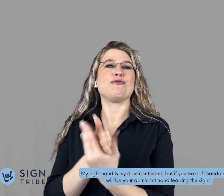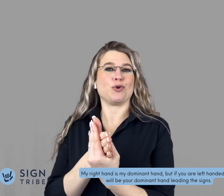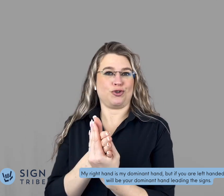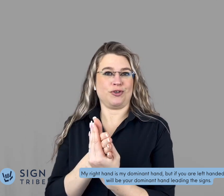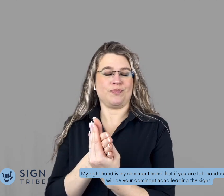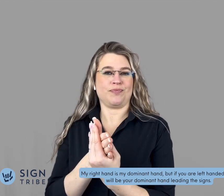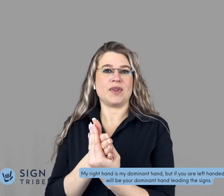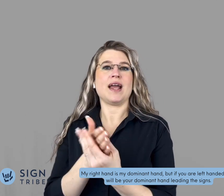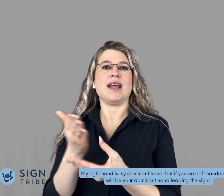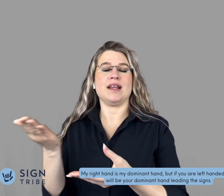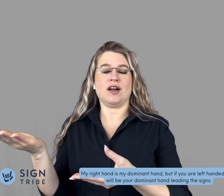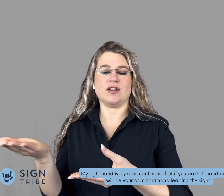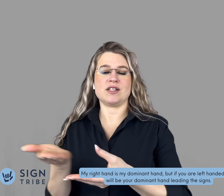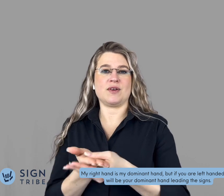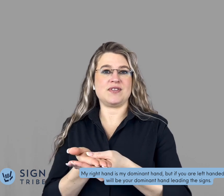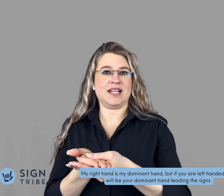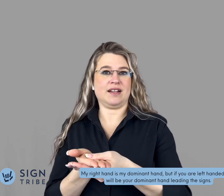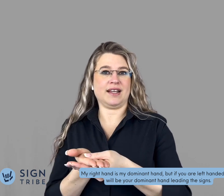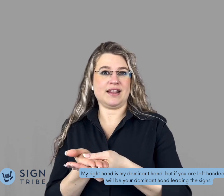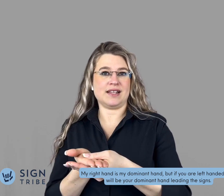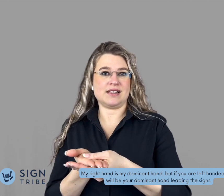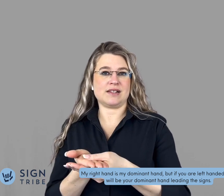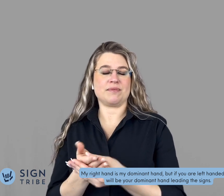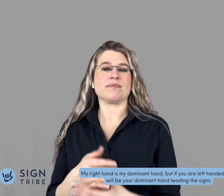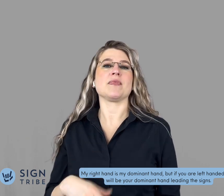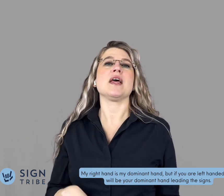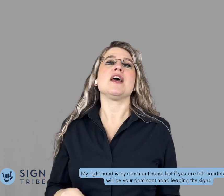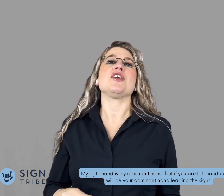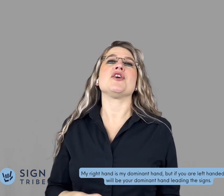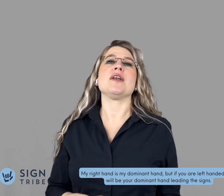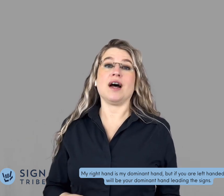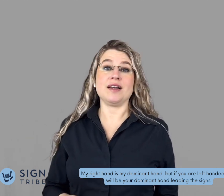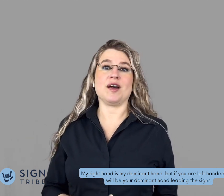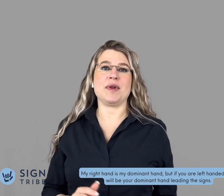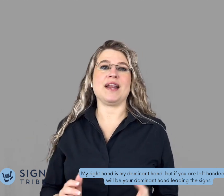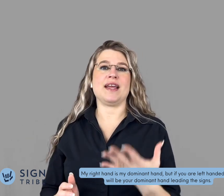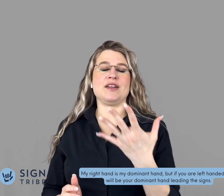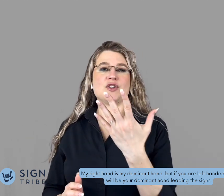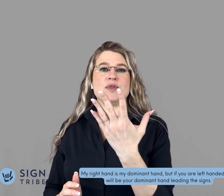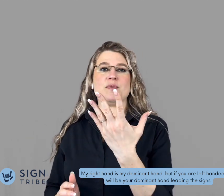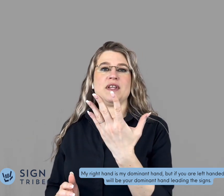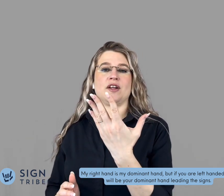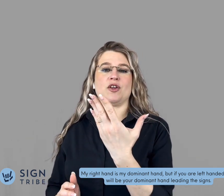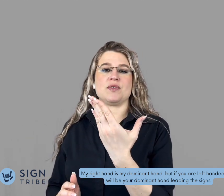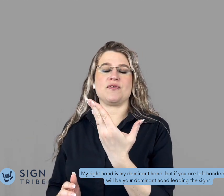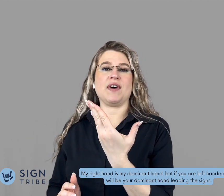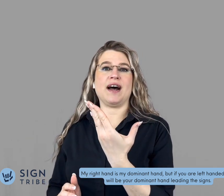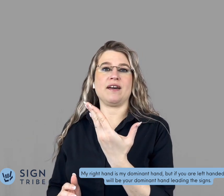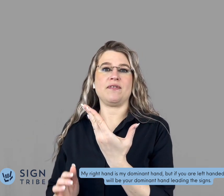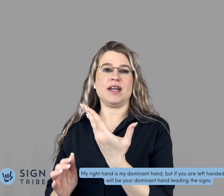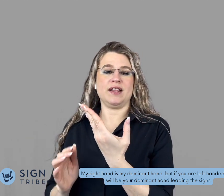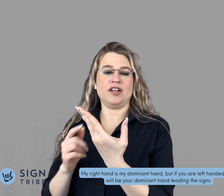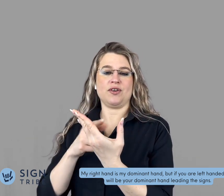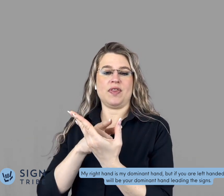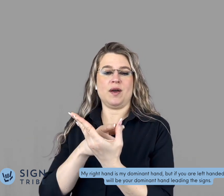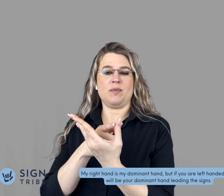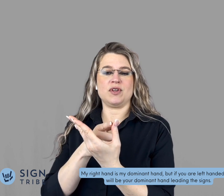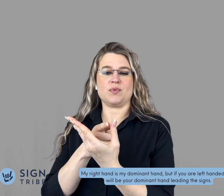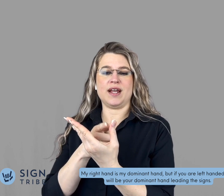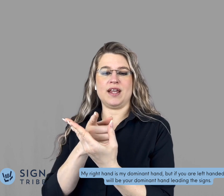folder. And then also I've seen it like this. Your non-dominant hand is going to be in a closed 5, and then your thumb is right here is